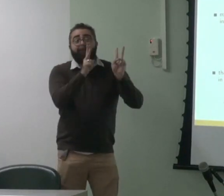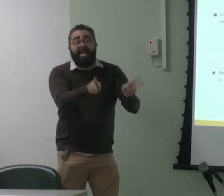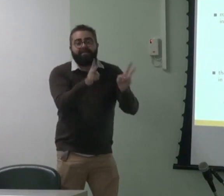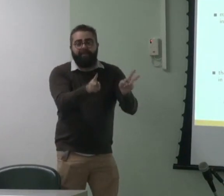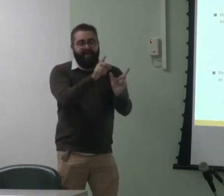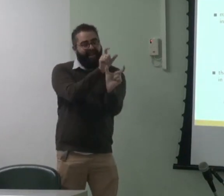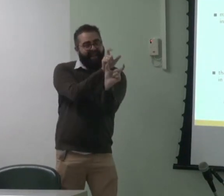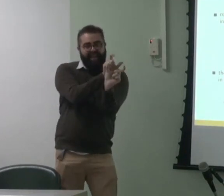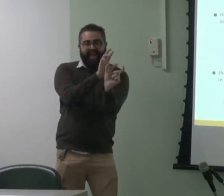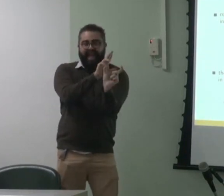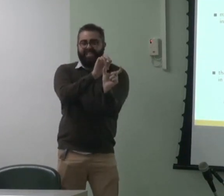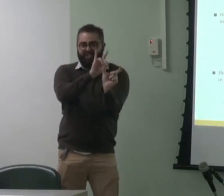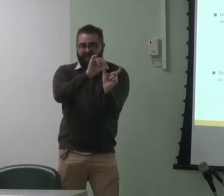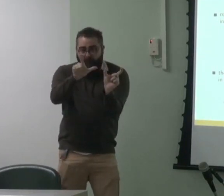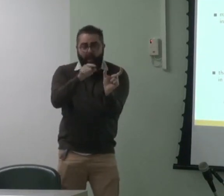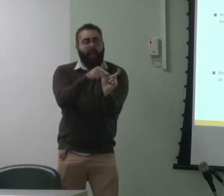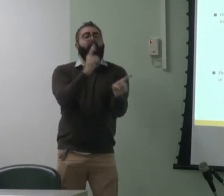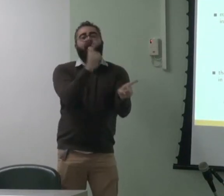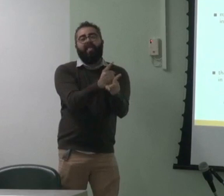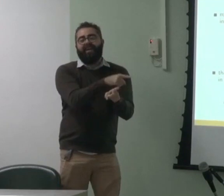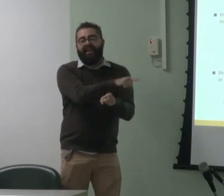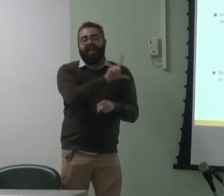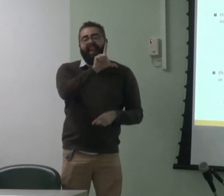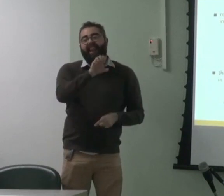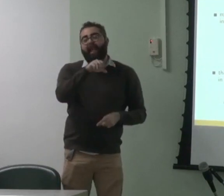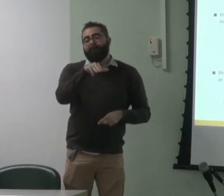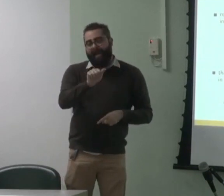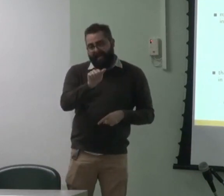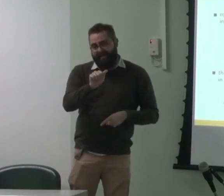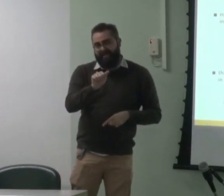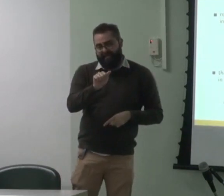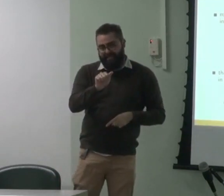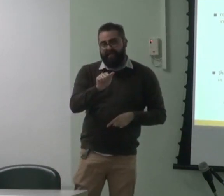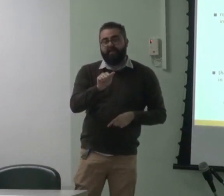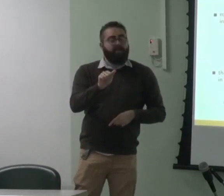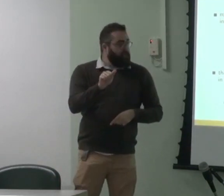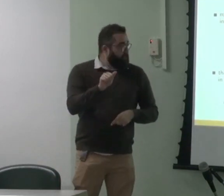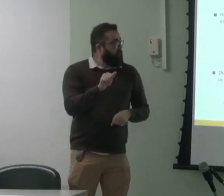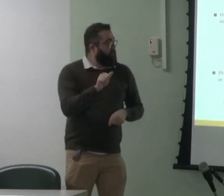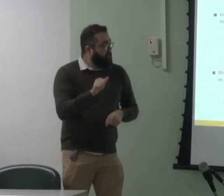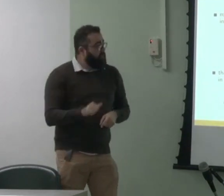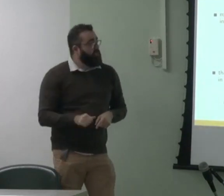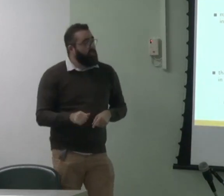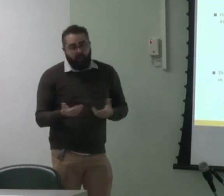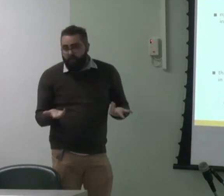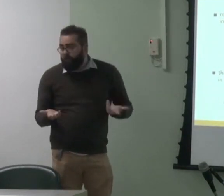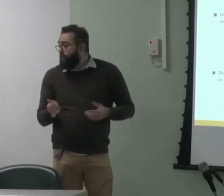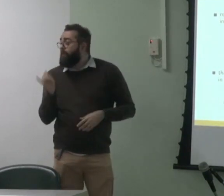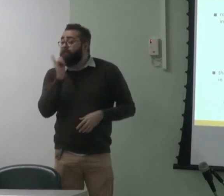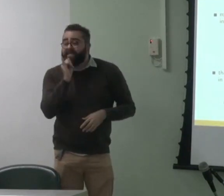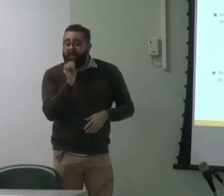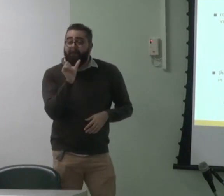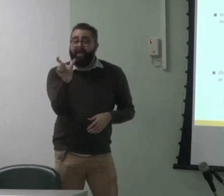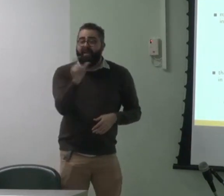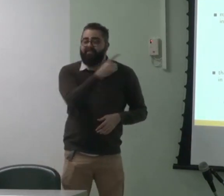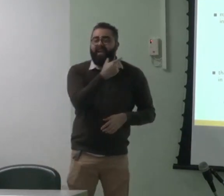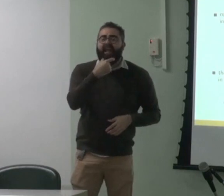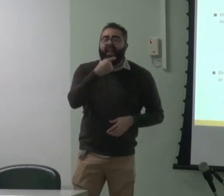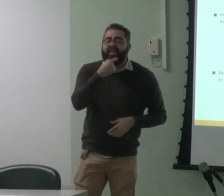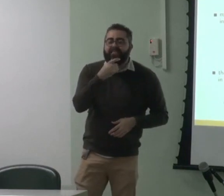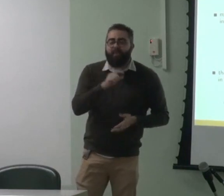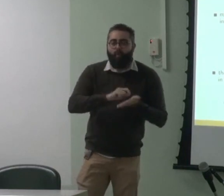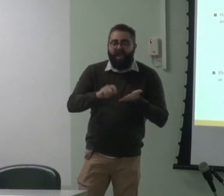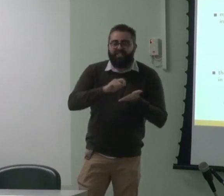to exemplify this task by the example box on the right. So I put